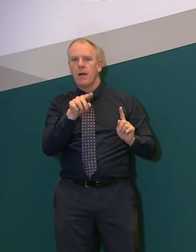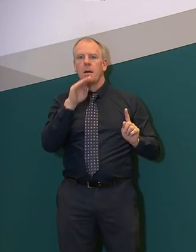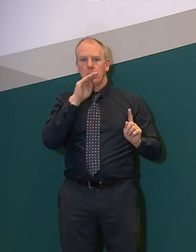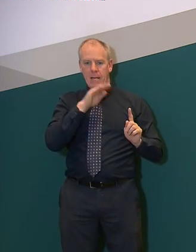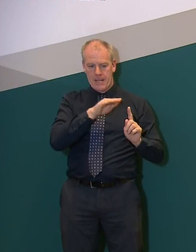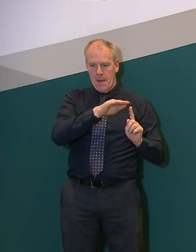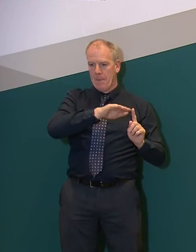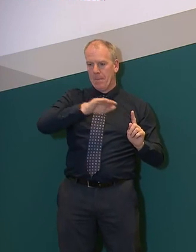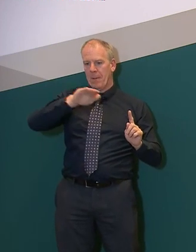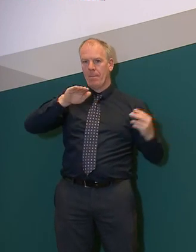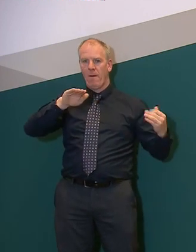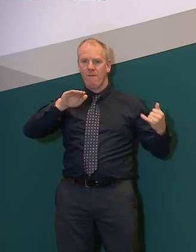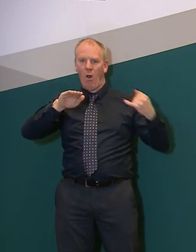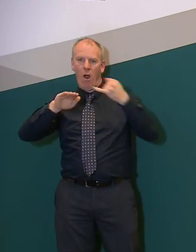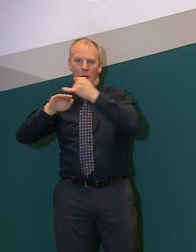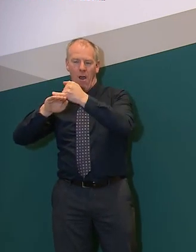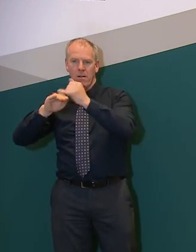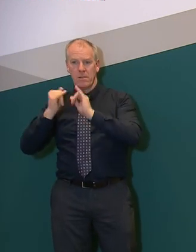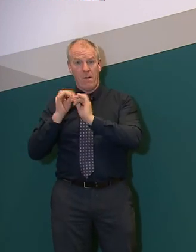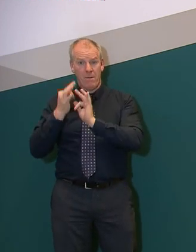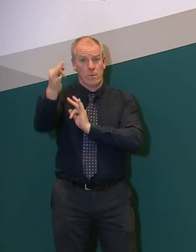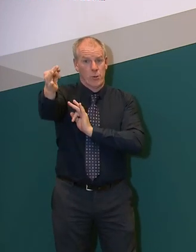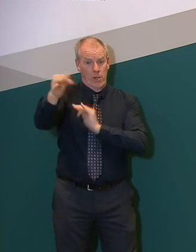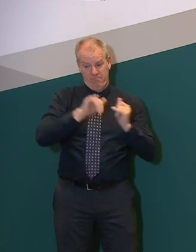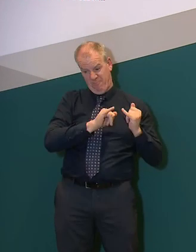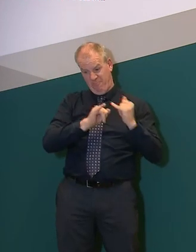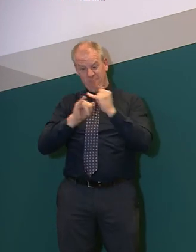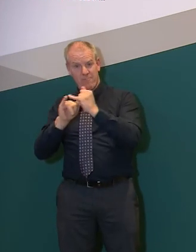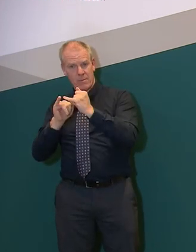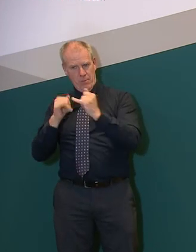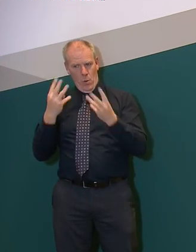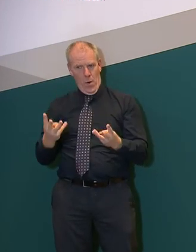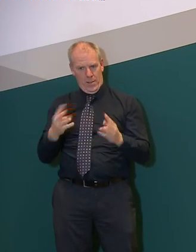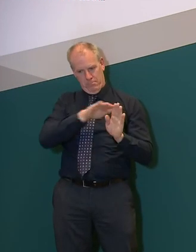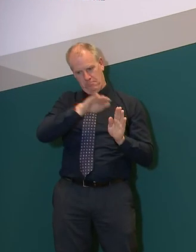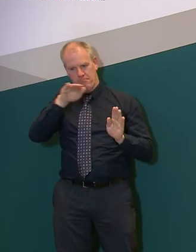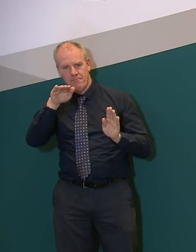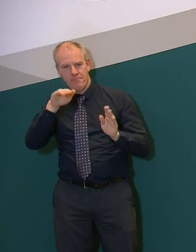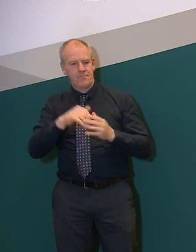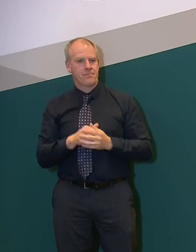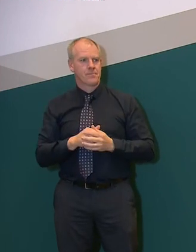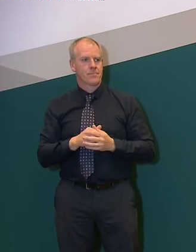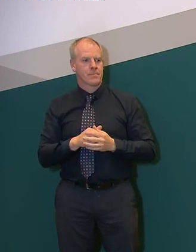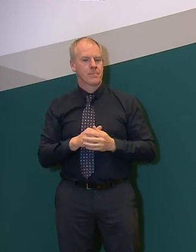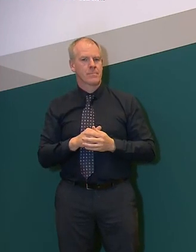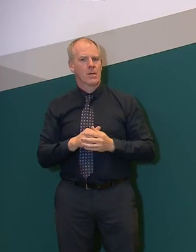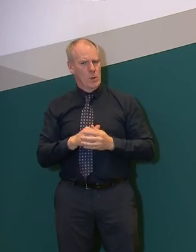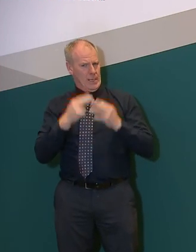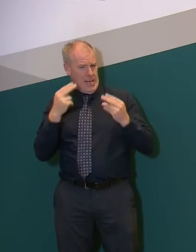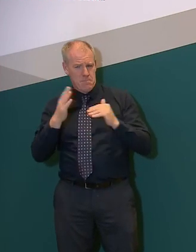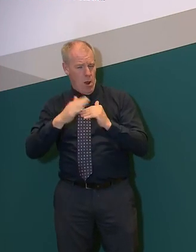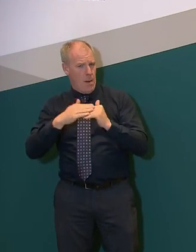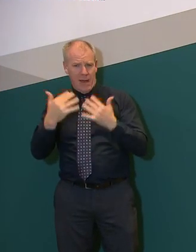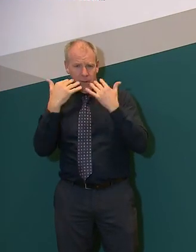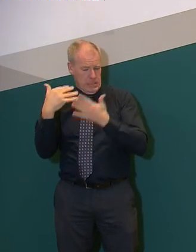peak further out. And that's good news. That's what we want. We need a lot more